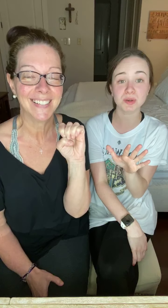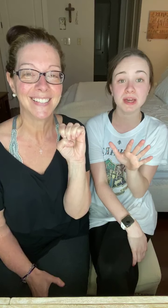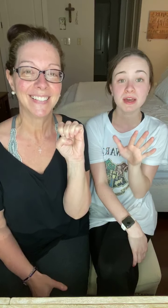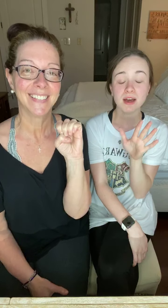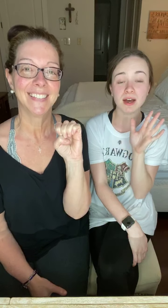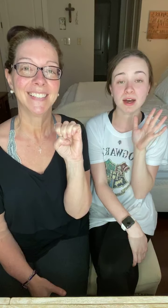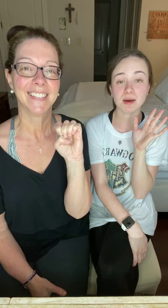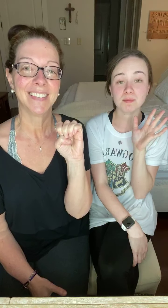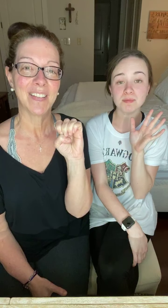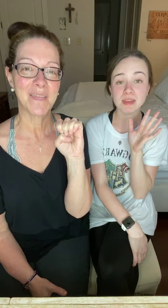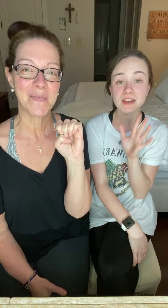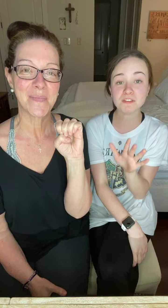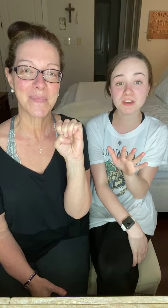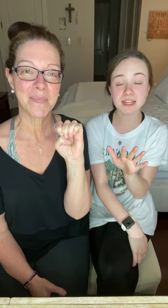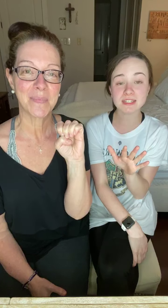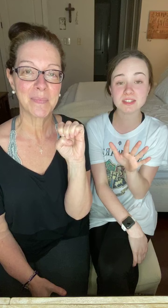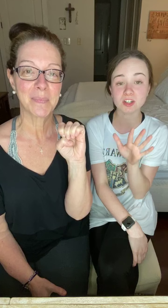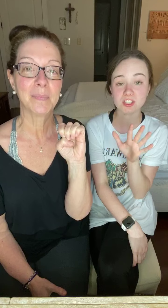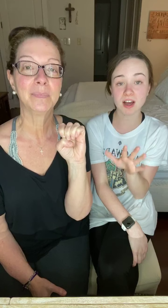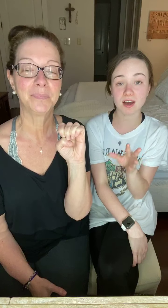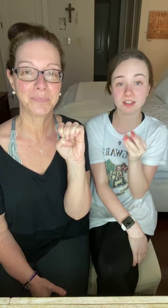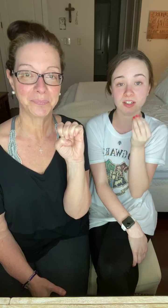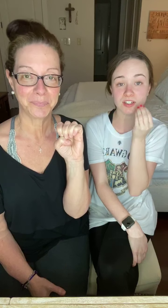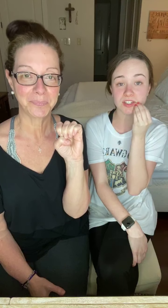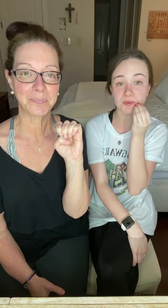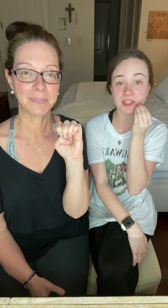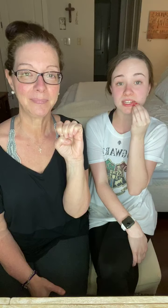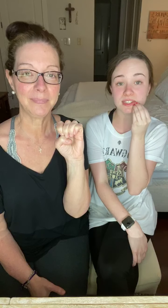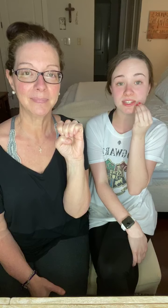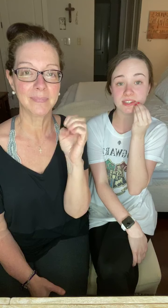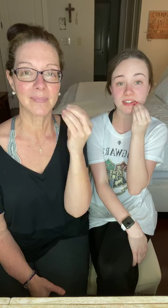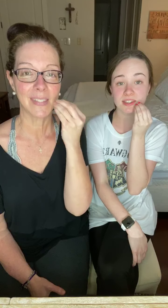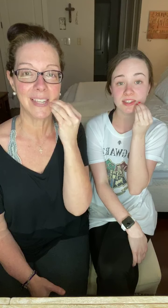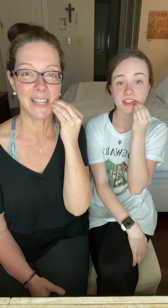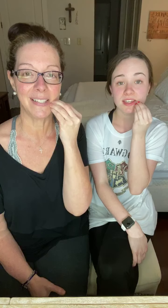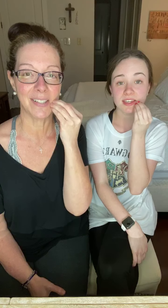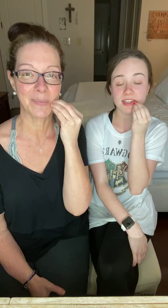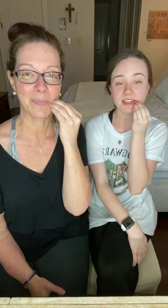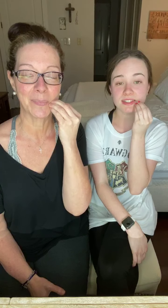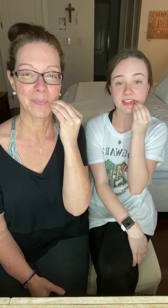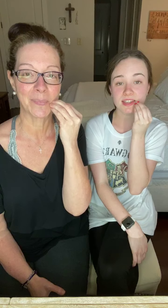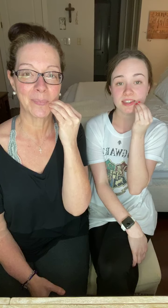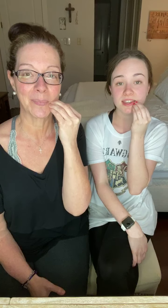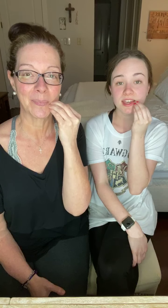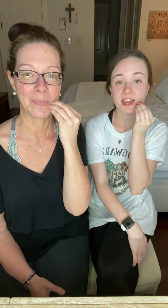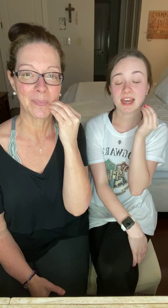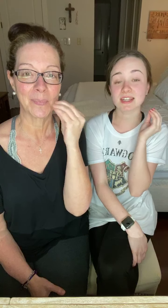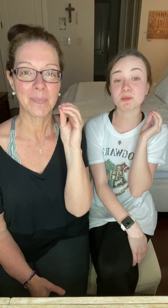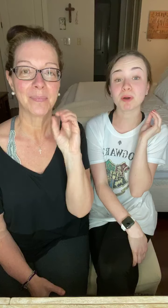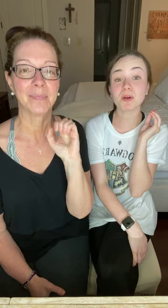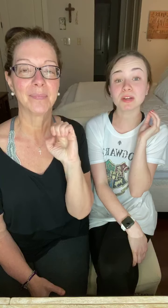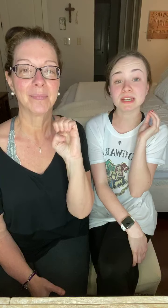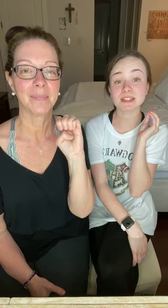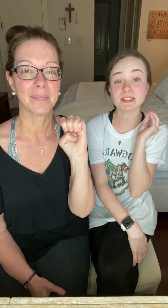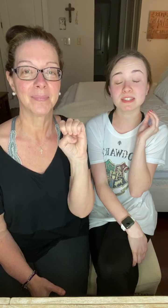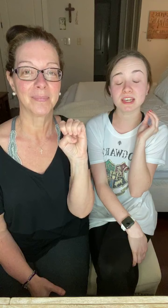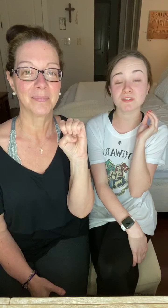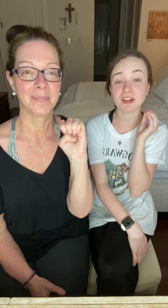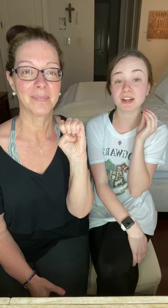infants or toddlers. So eat. Eat. Eat. And as a bonus, if they're